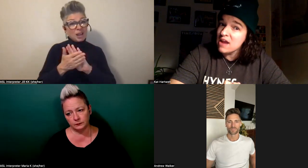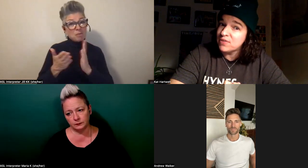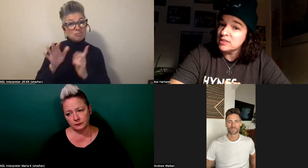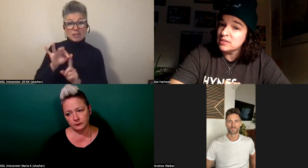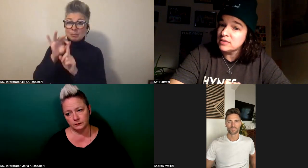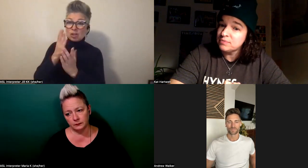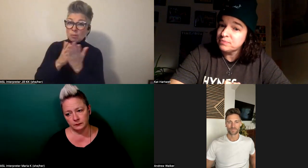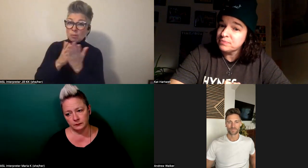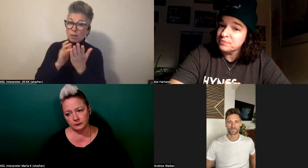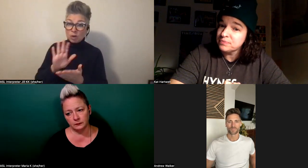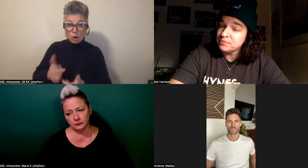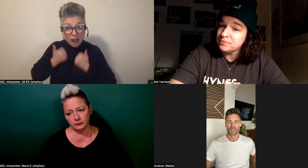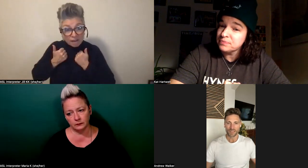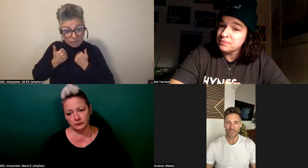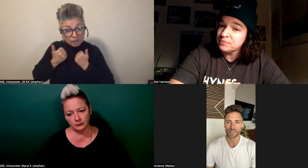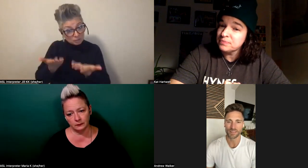your life.